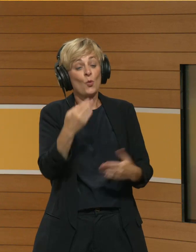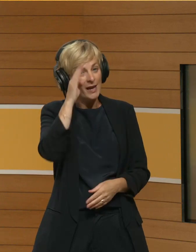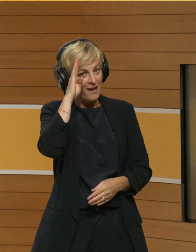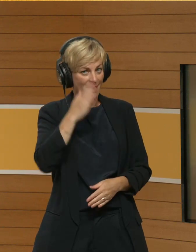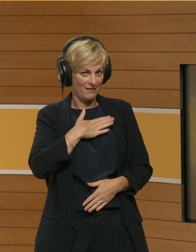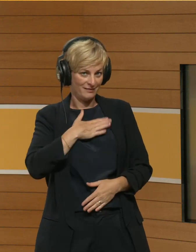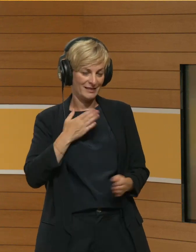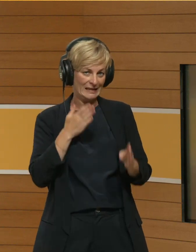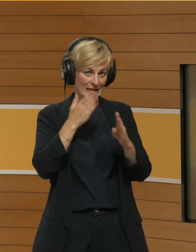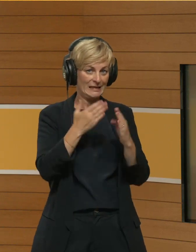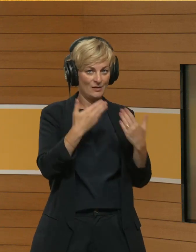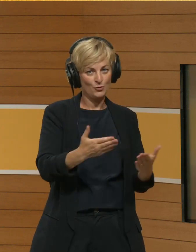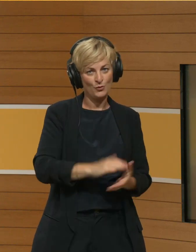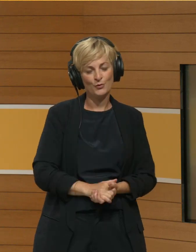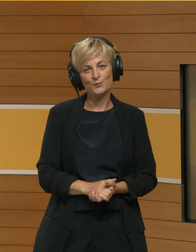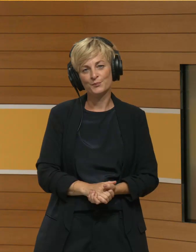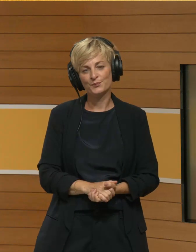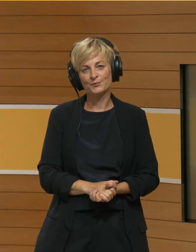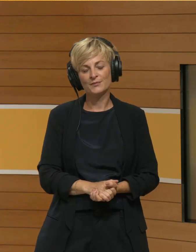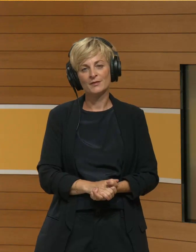of our interventions